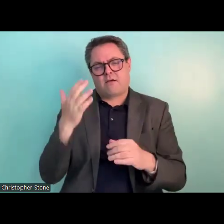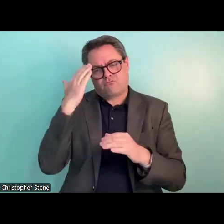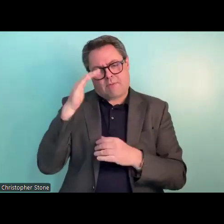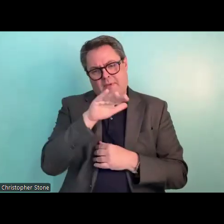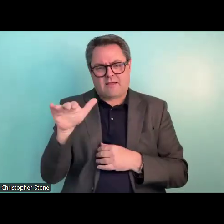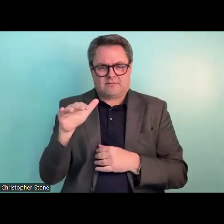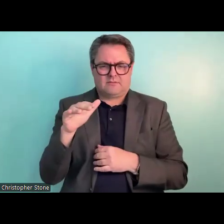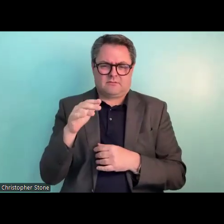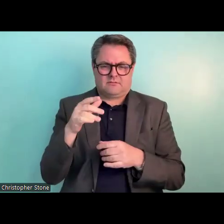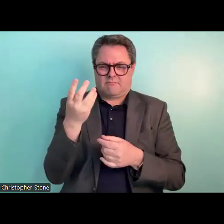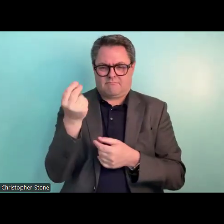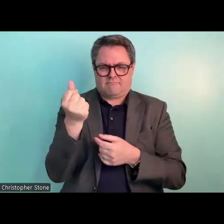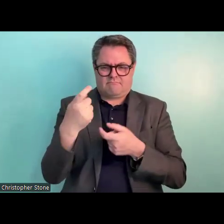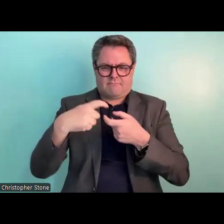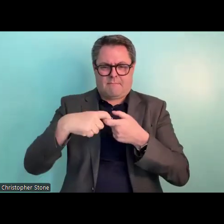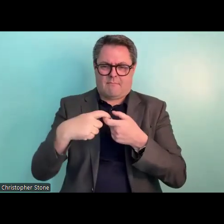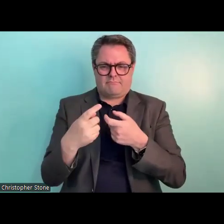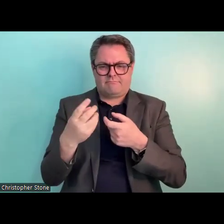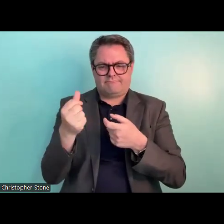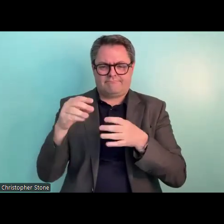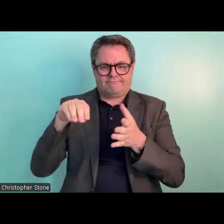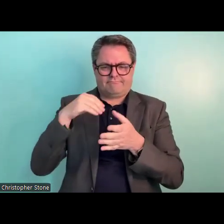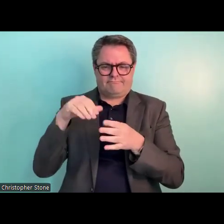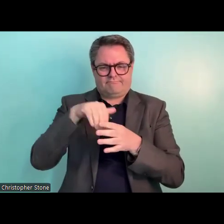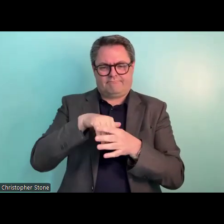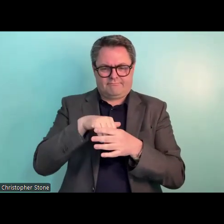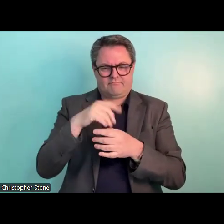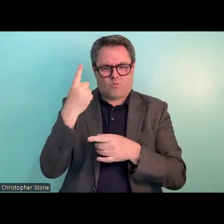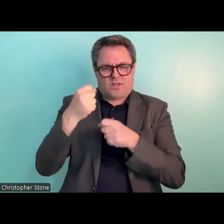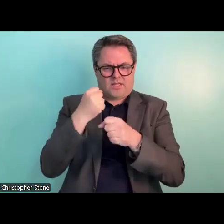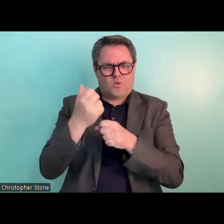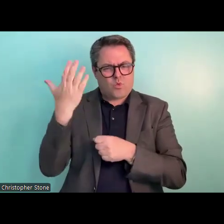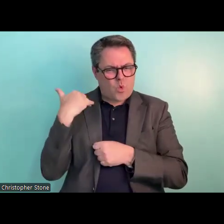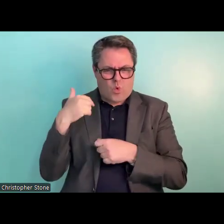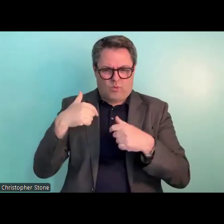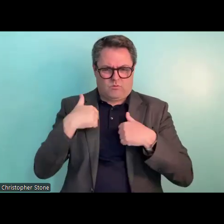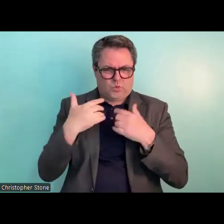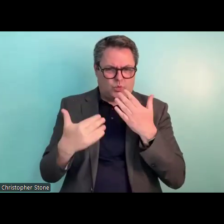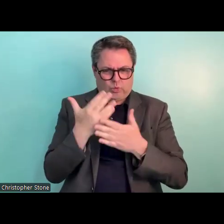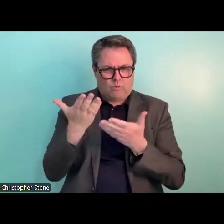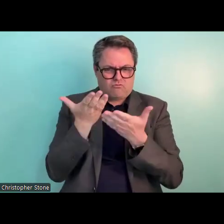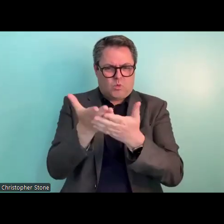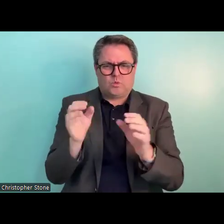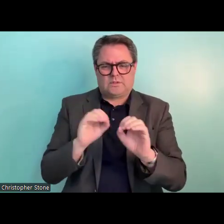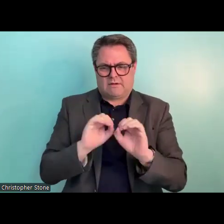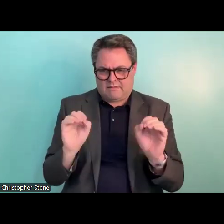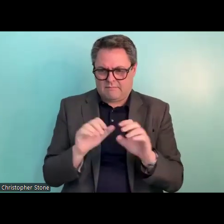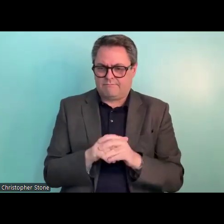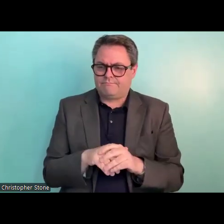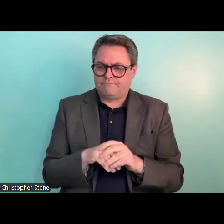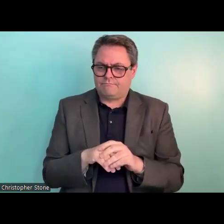questions. There will then be a financial report. So we will look at the financials over the last year.